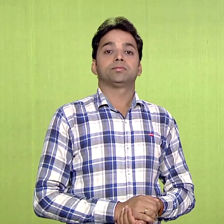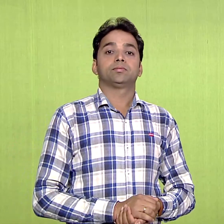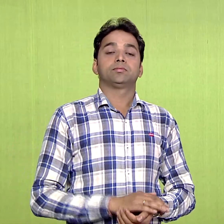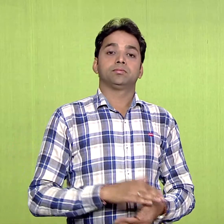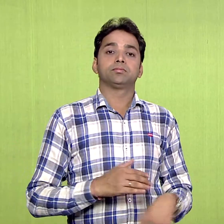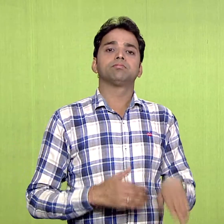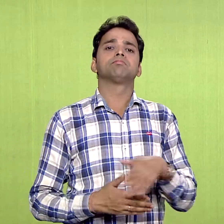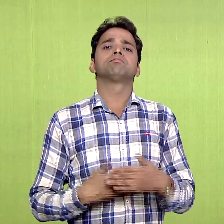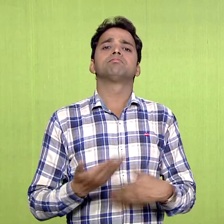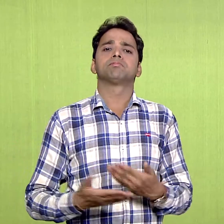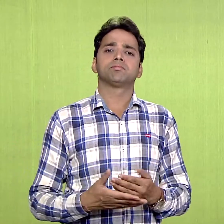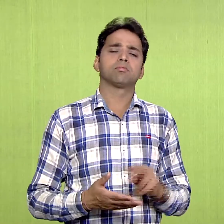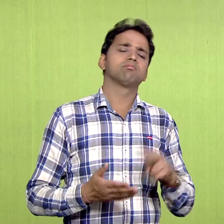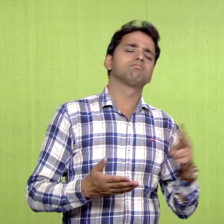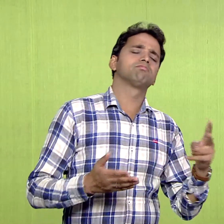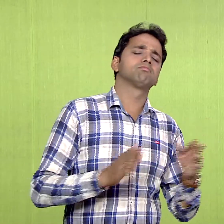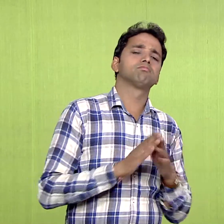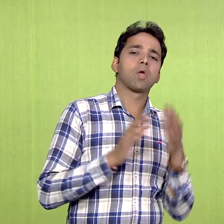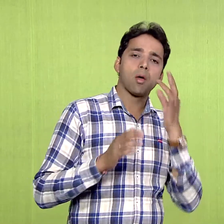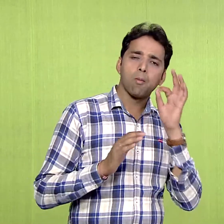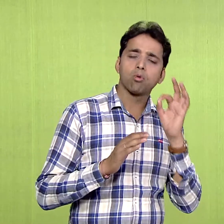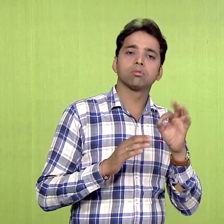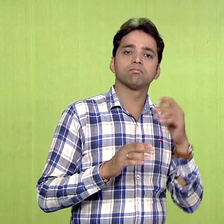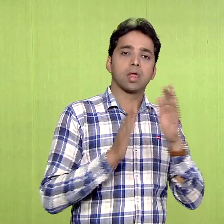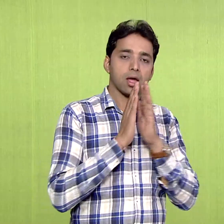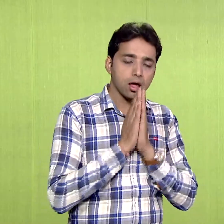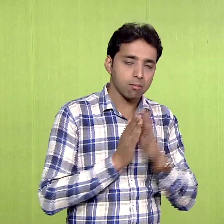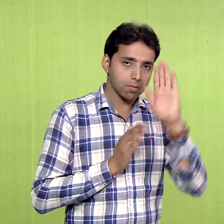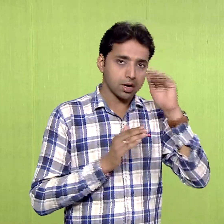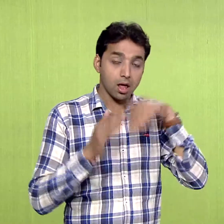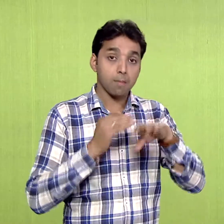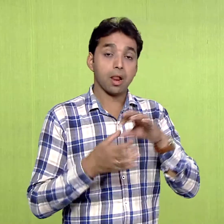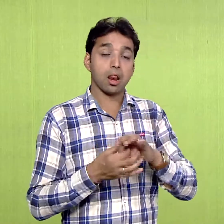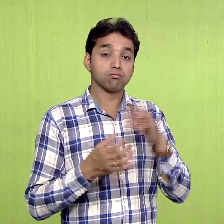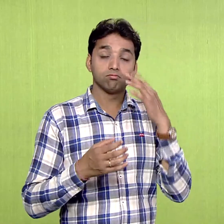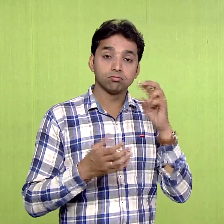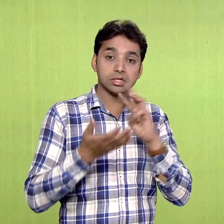are some other important temples which bear testimony